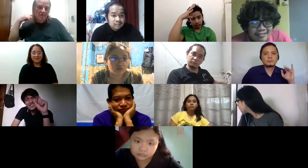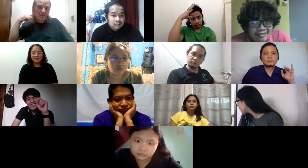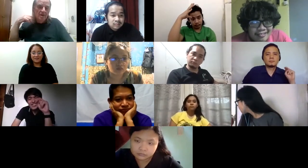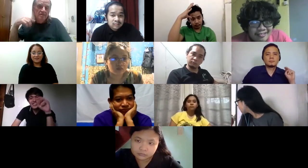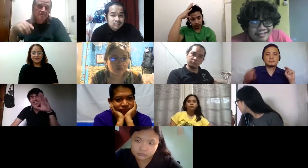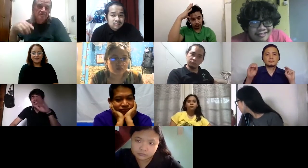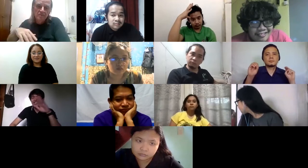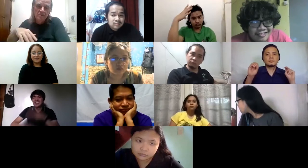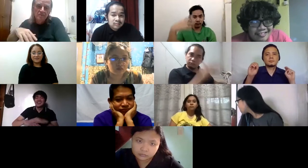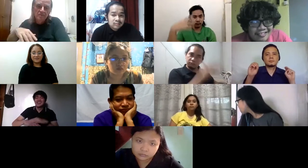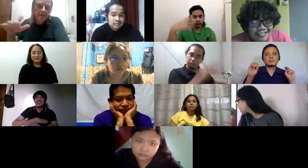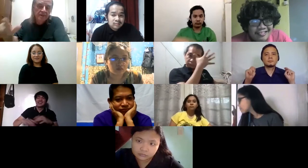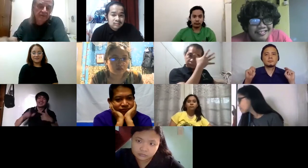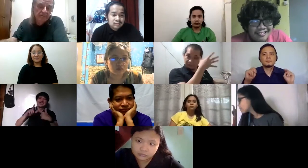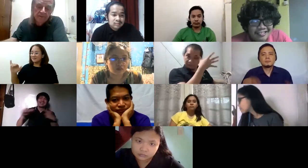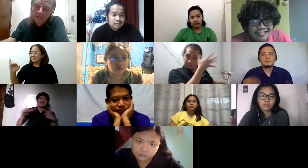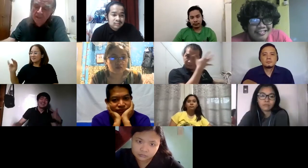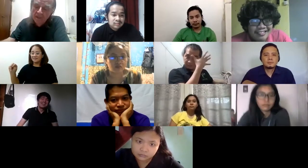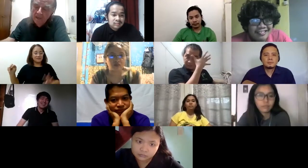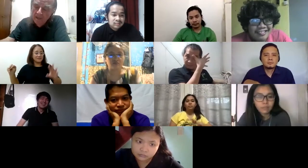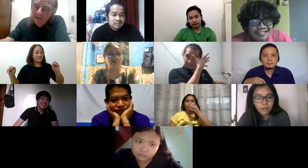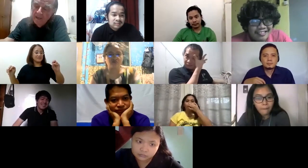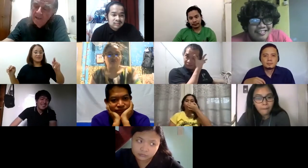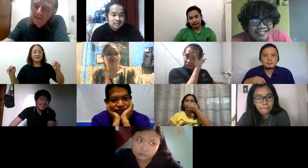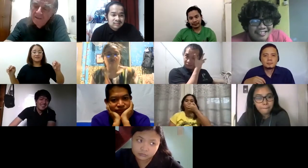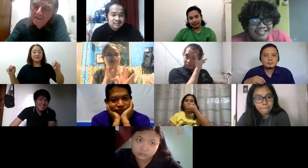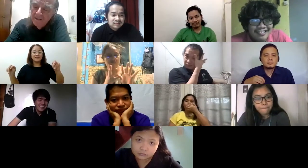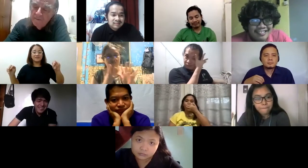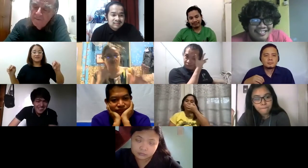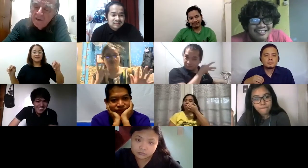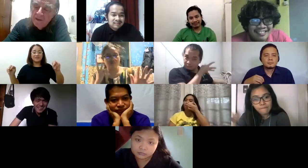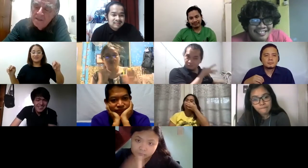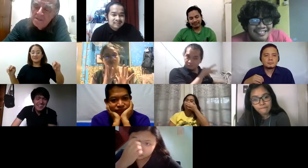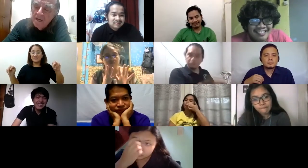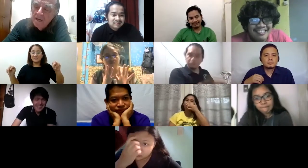Okay, completely different. And Americans say